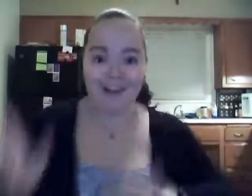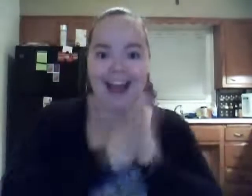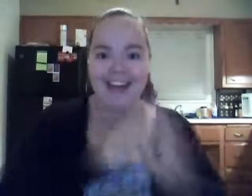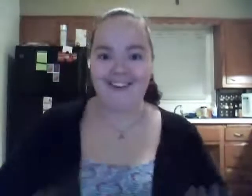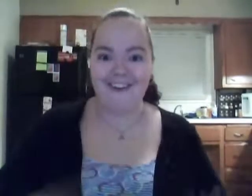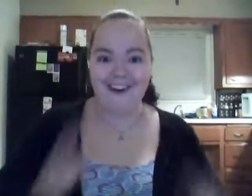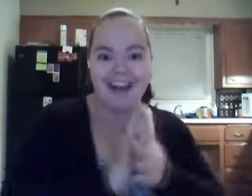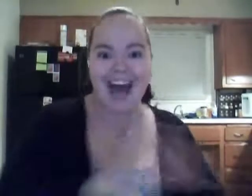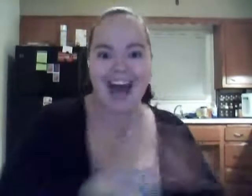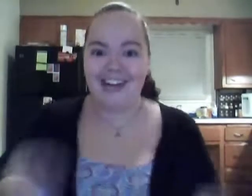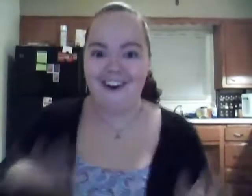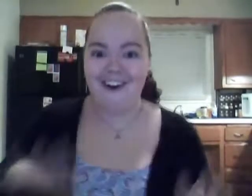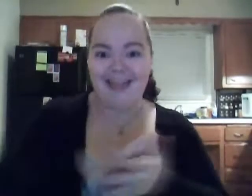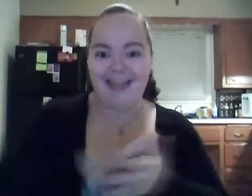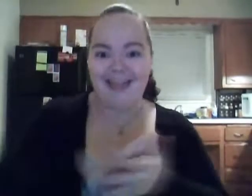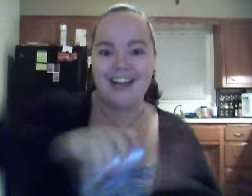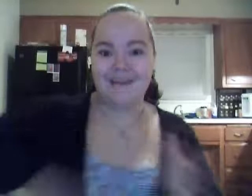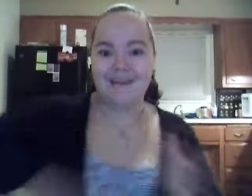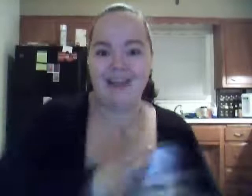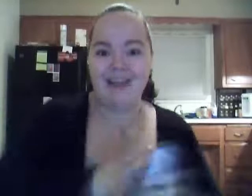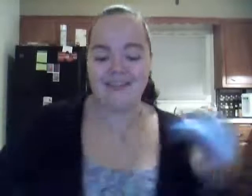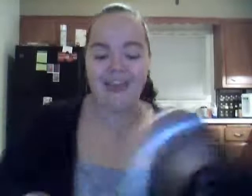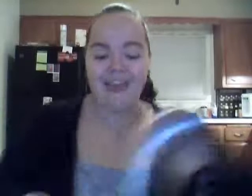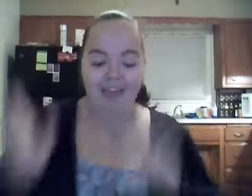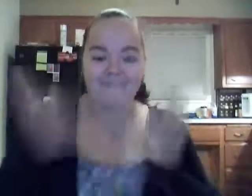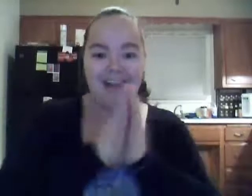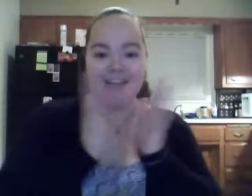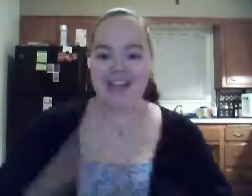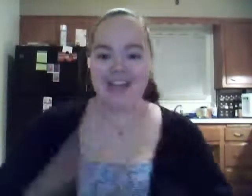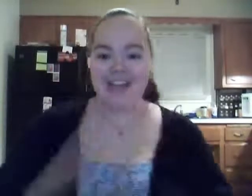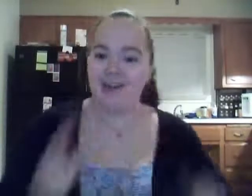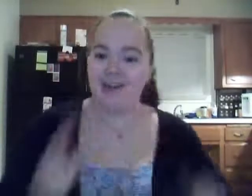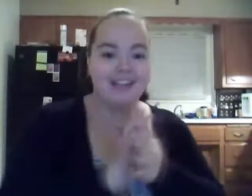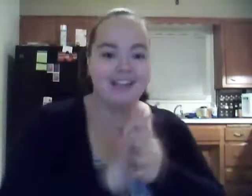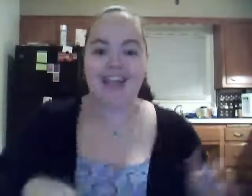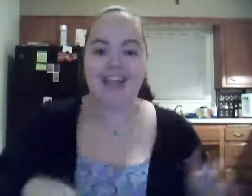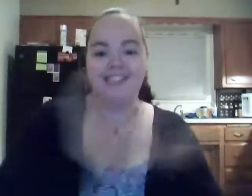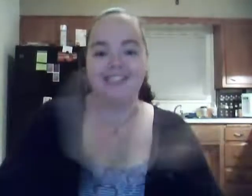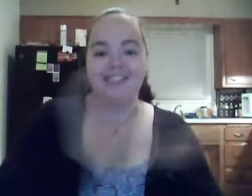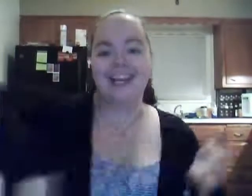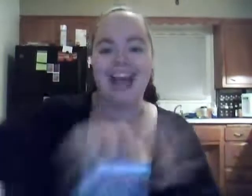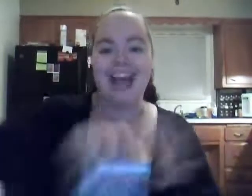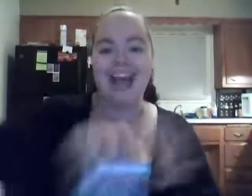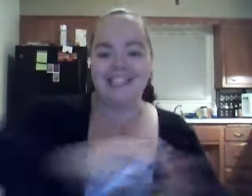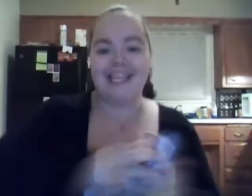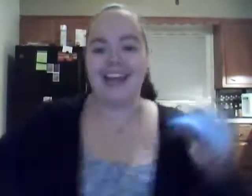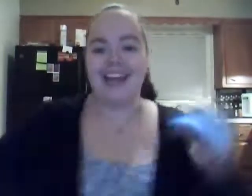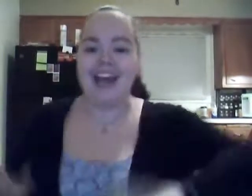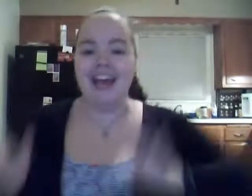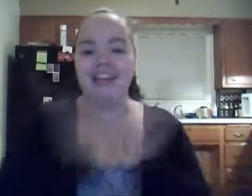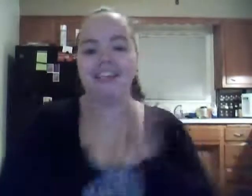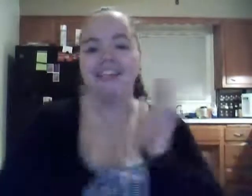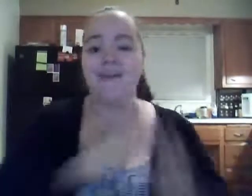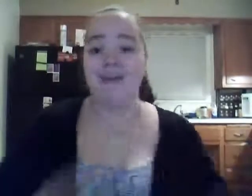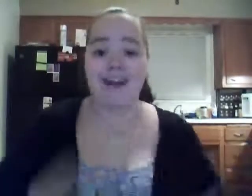life, your guide, your life in your breath Faith without works, like a song you can sing It's about